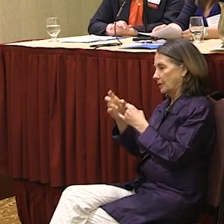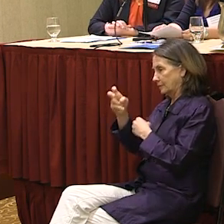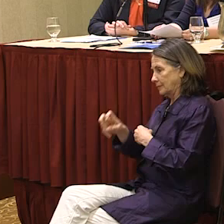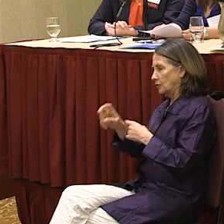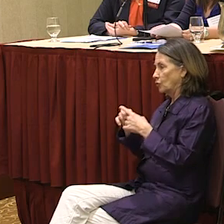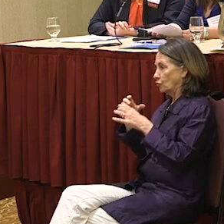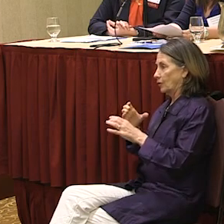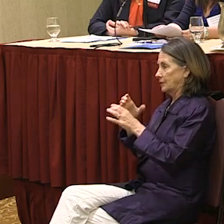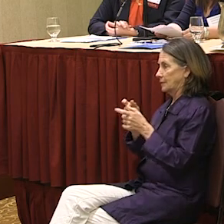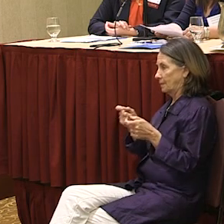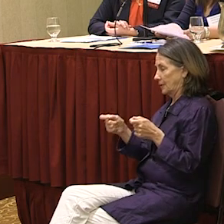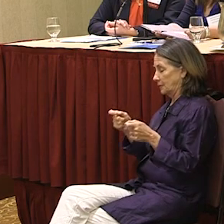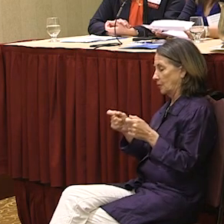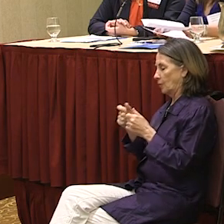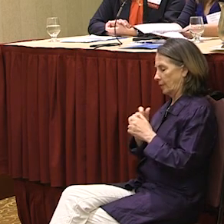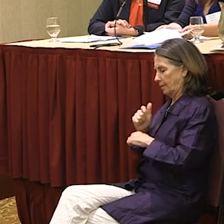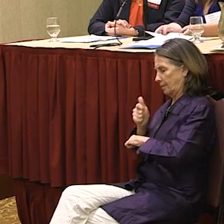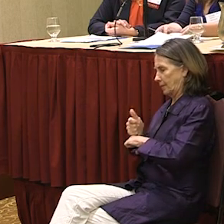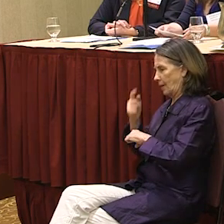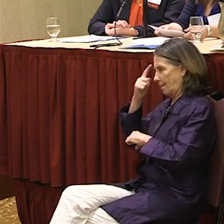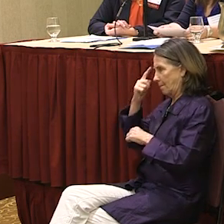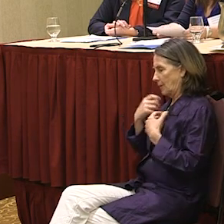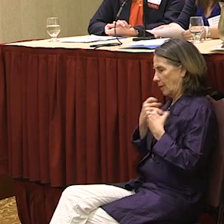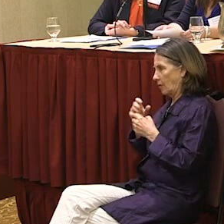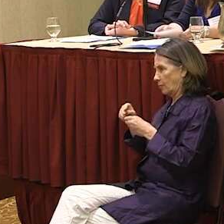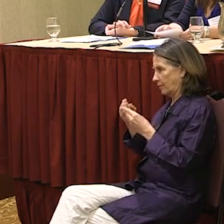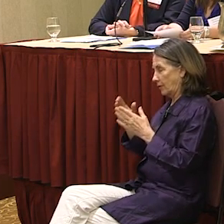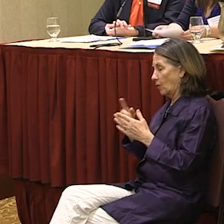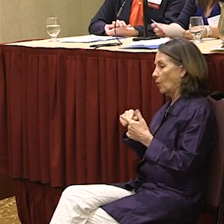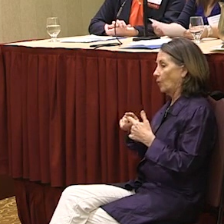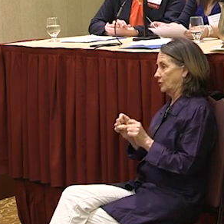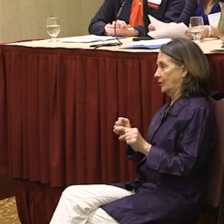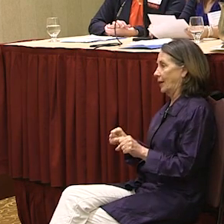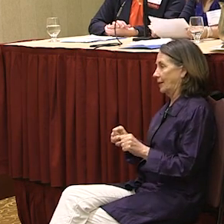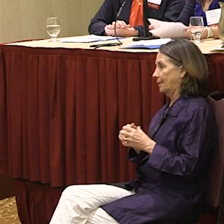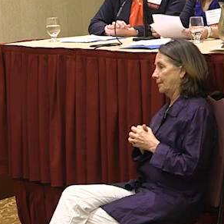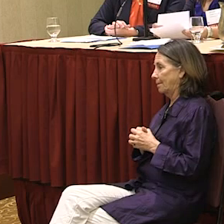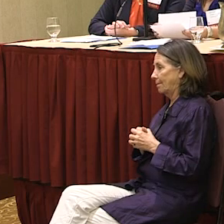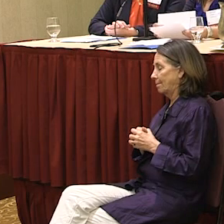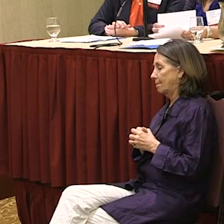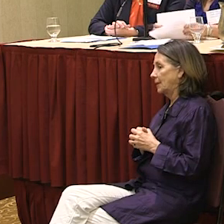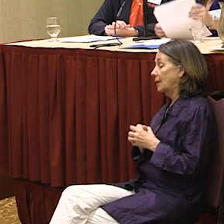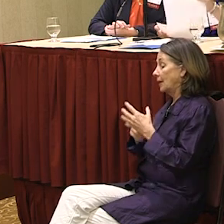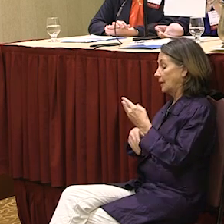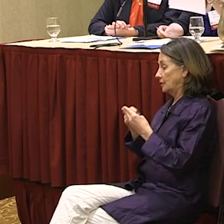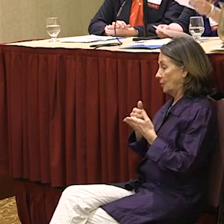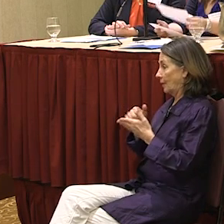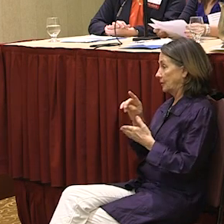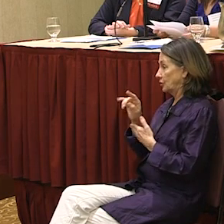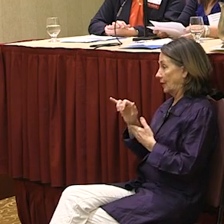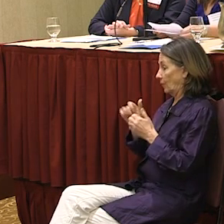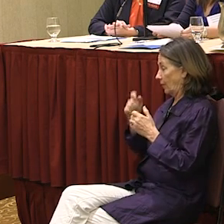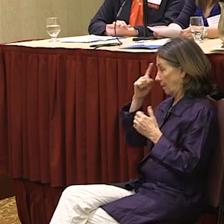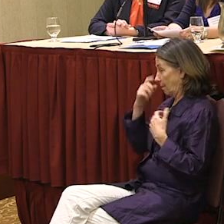her to crisis management with her established mental health provider when it's feasible. In addition to helping Jenny with